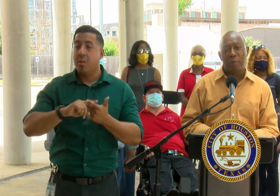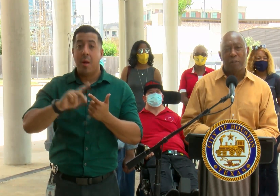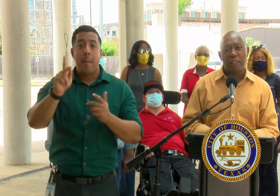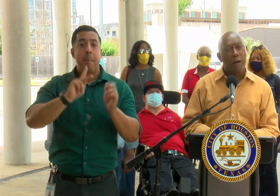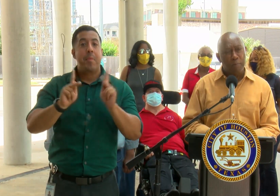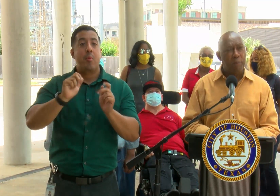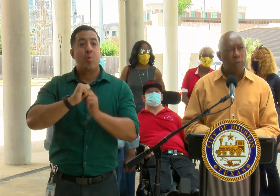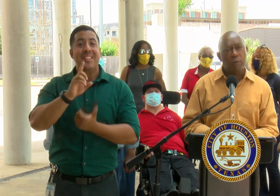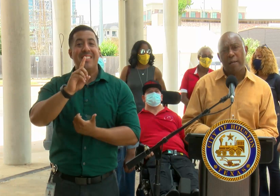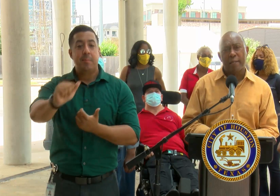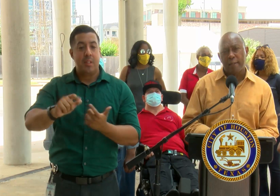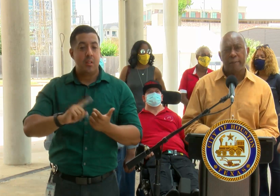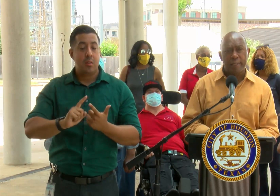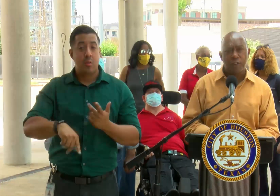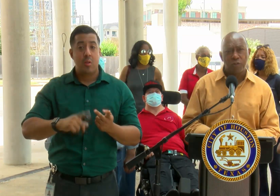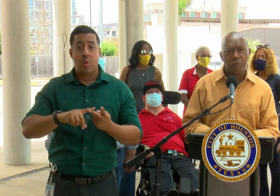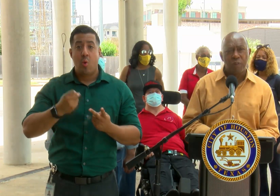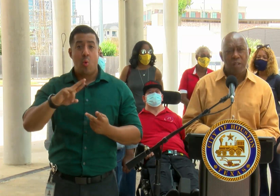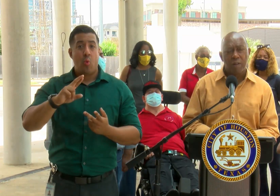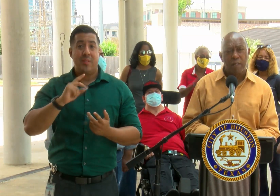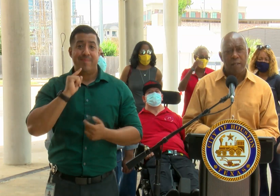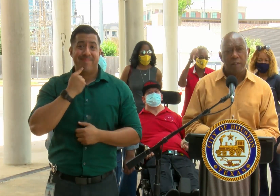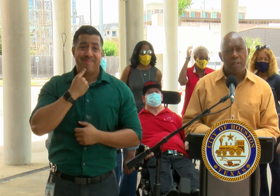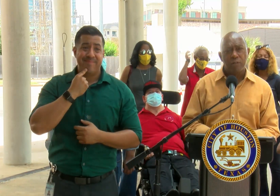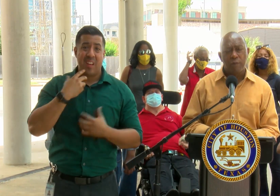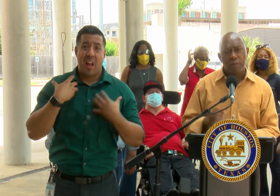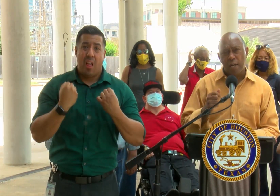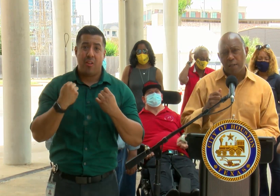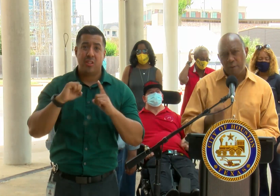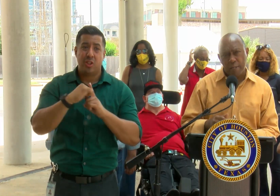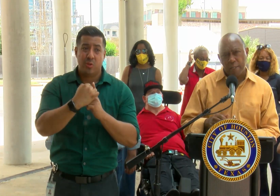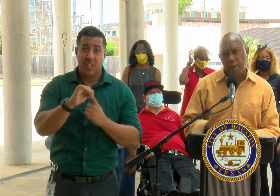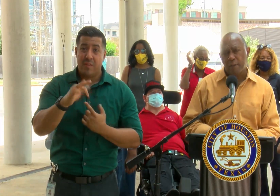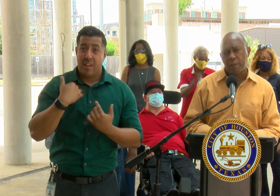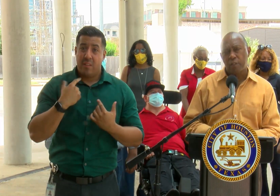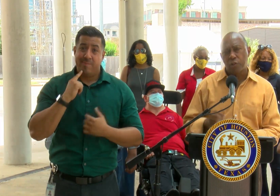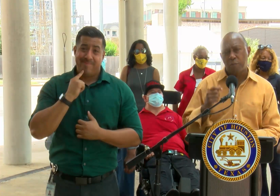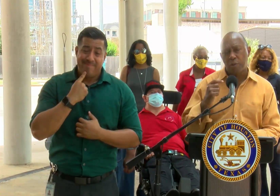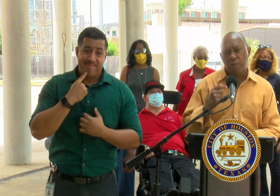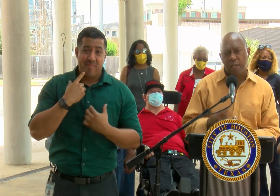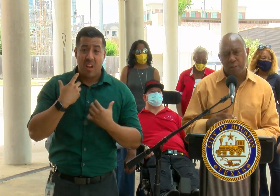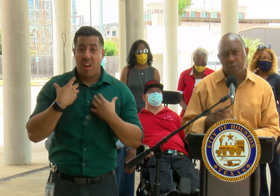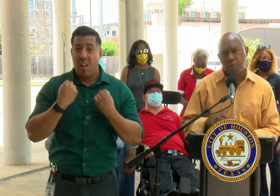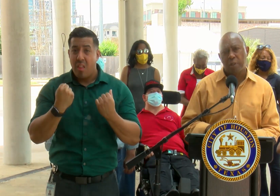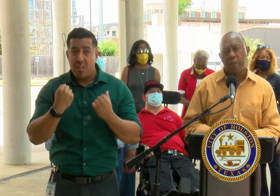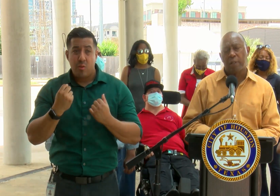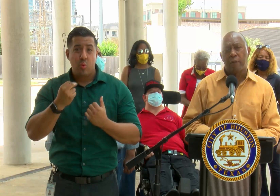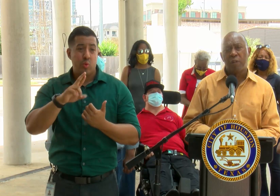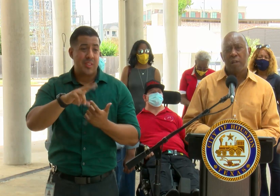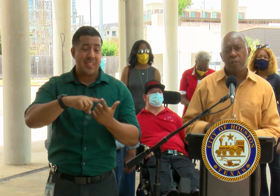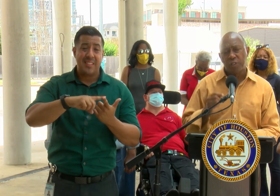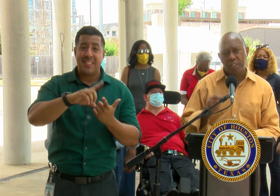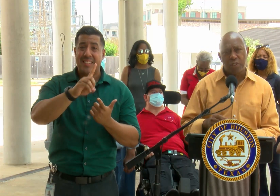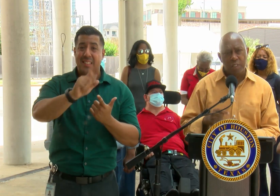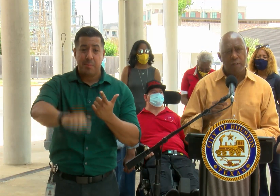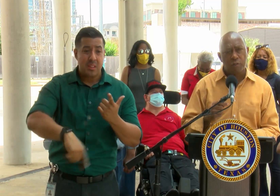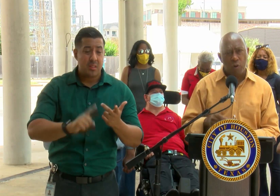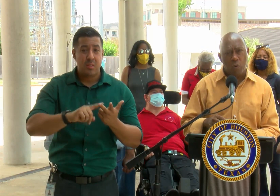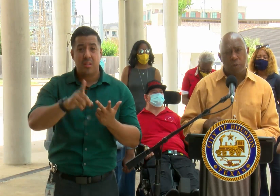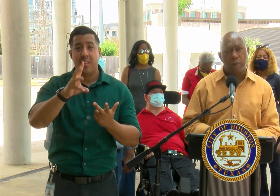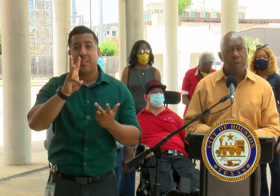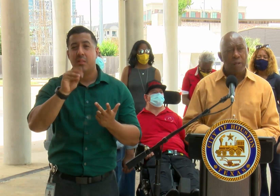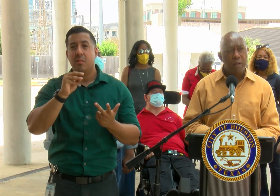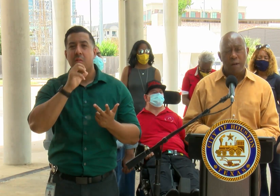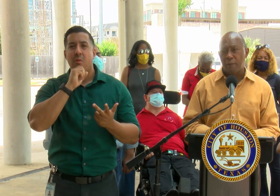with disability, people with chronic health conditions. Okay, so if you got a chronic health condition, you got a disability, you're 60 years